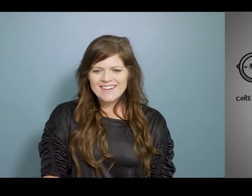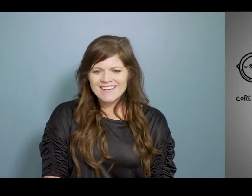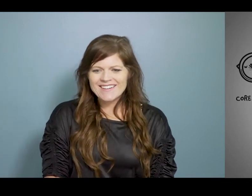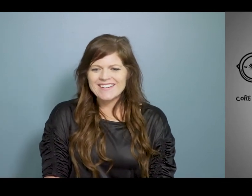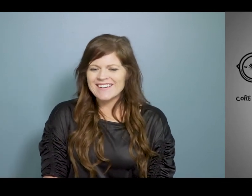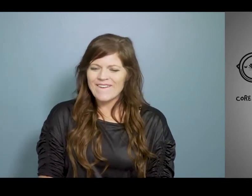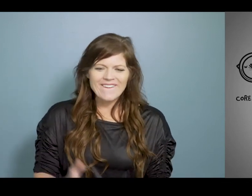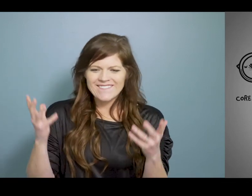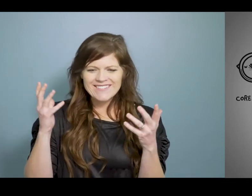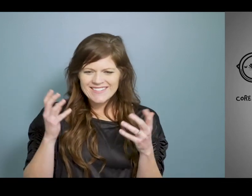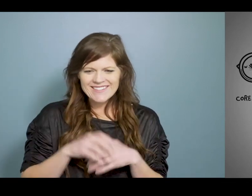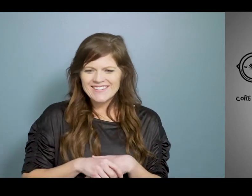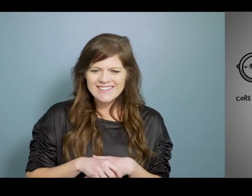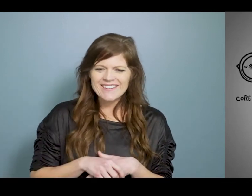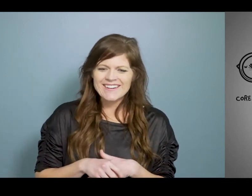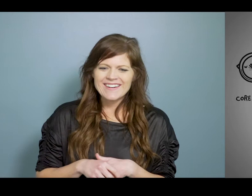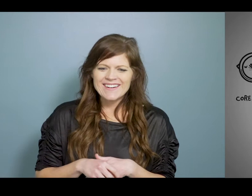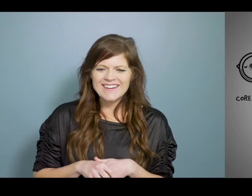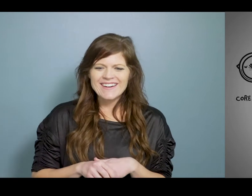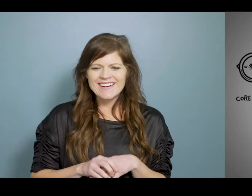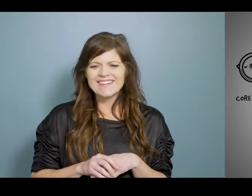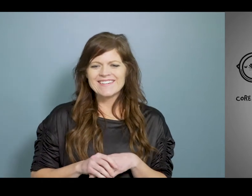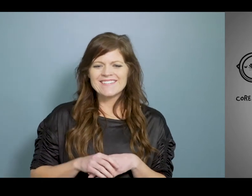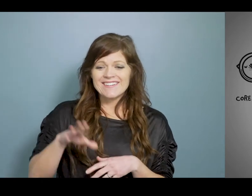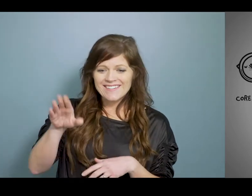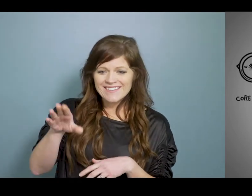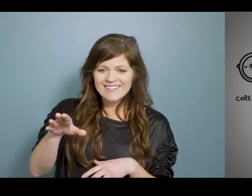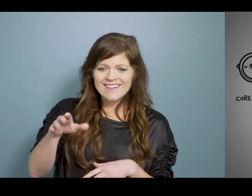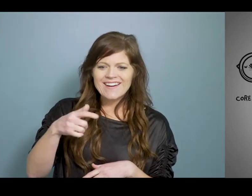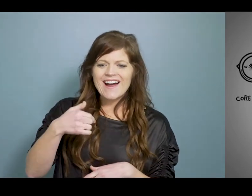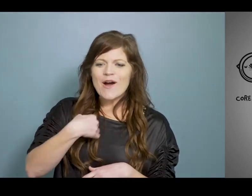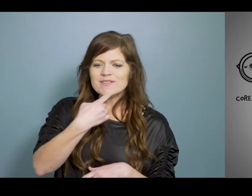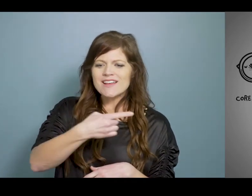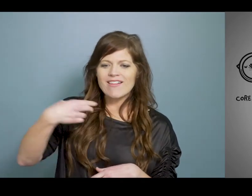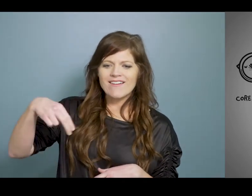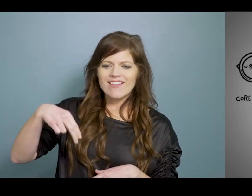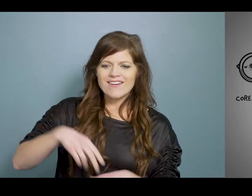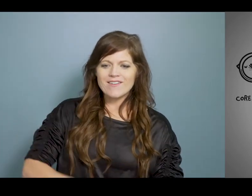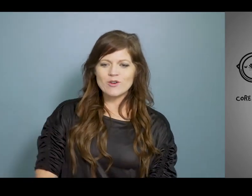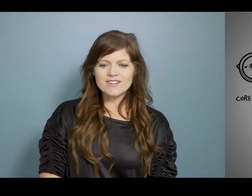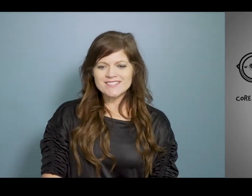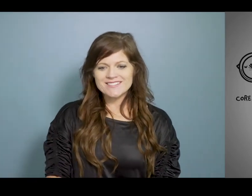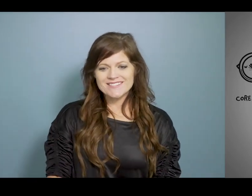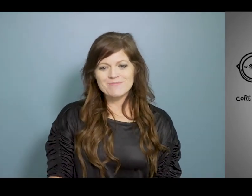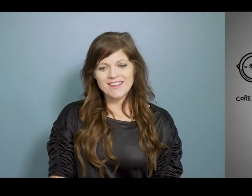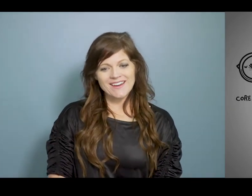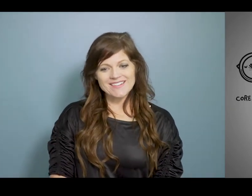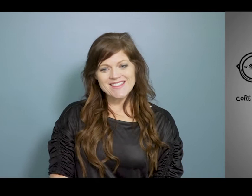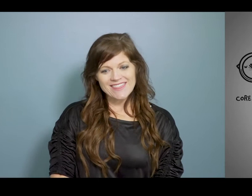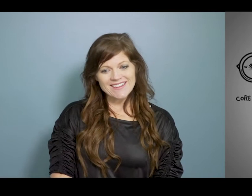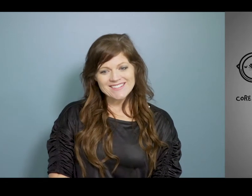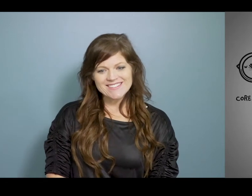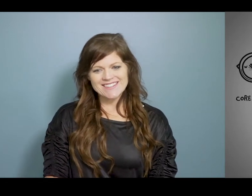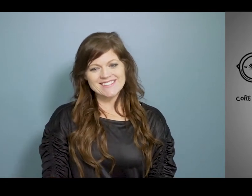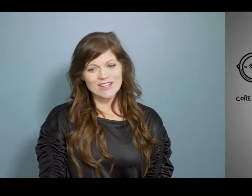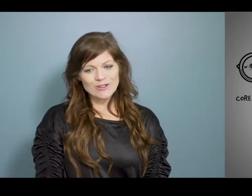it may be, that improves life for myself or others I live with or people in my community? And whatever